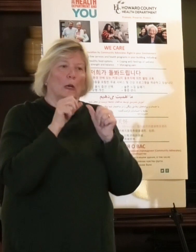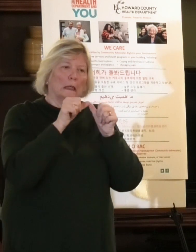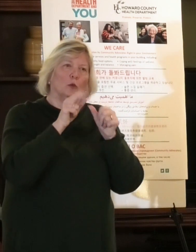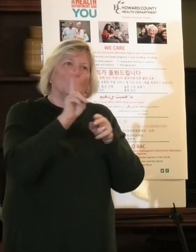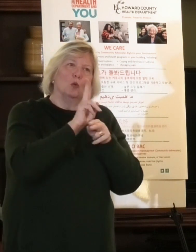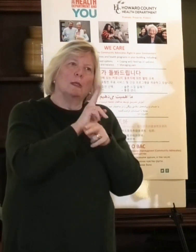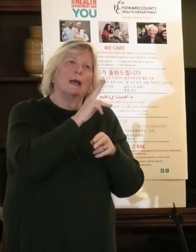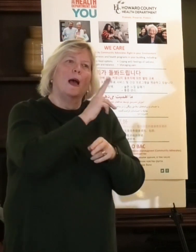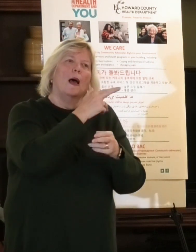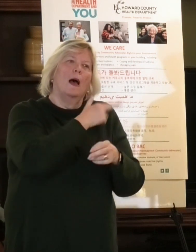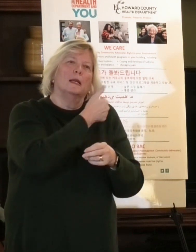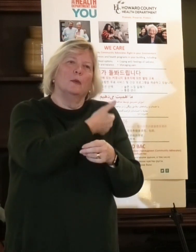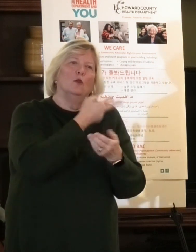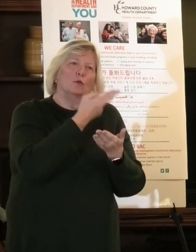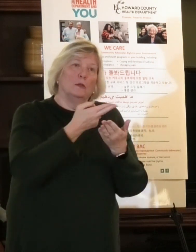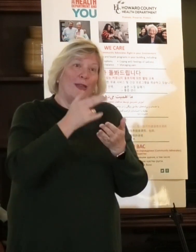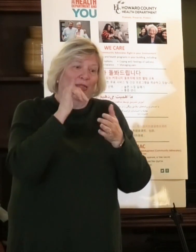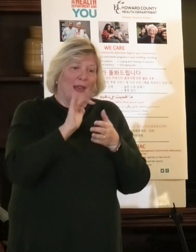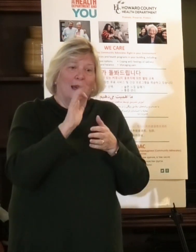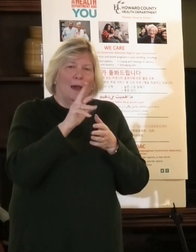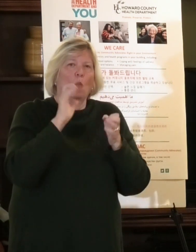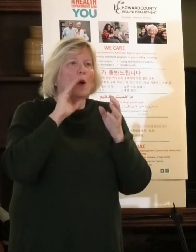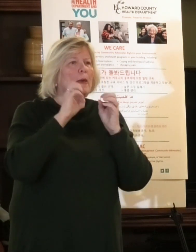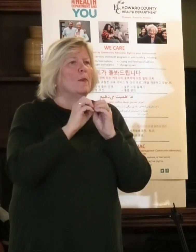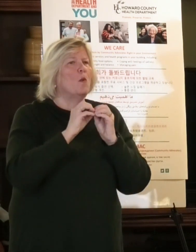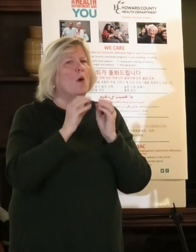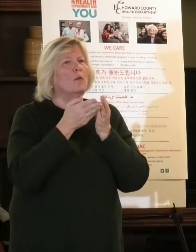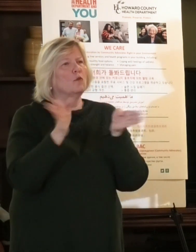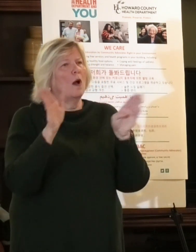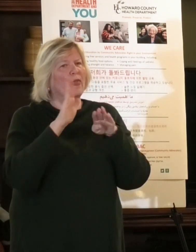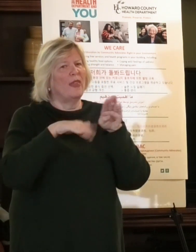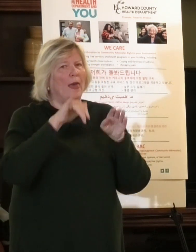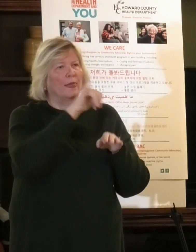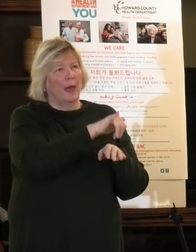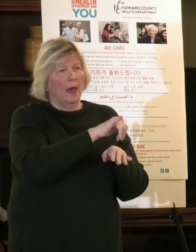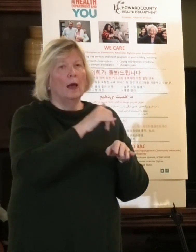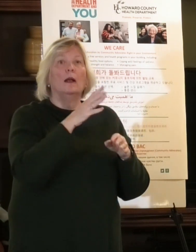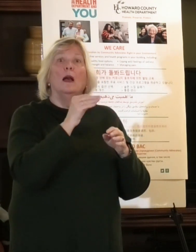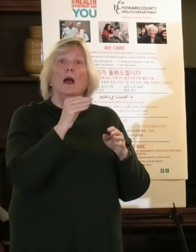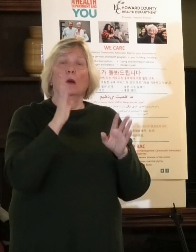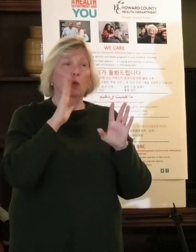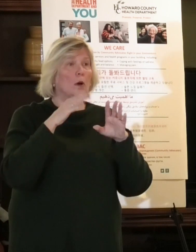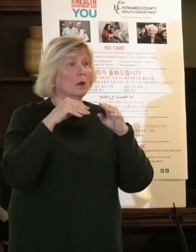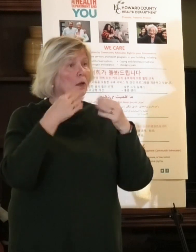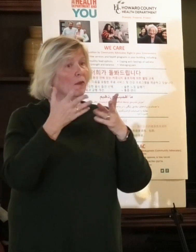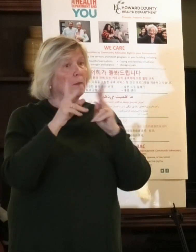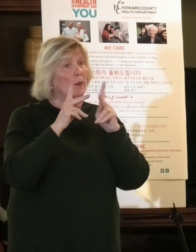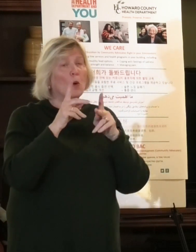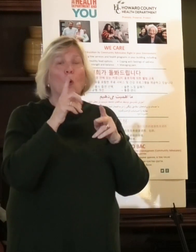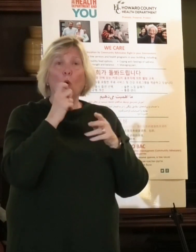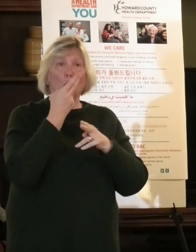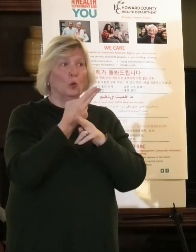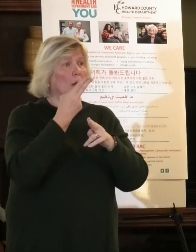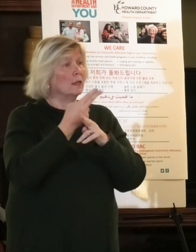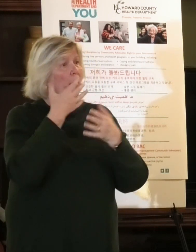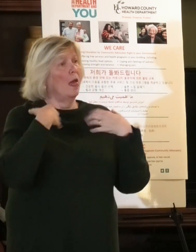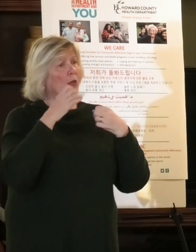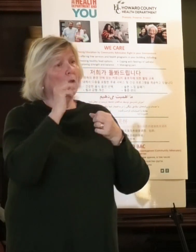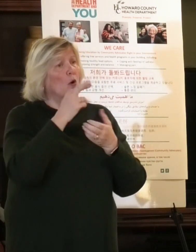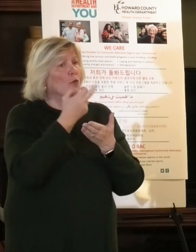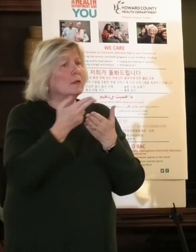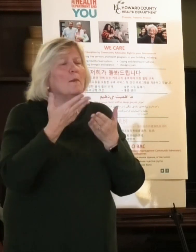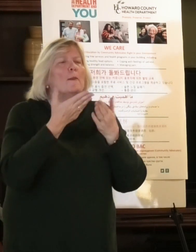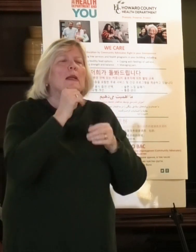utilizing hospital resources. This care will be broader than that and get people who obviously utilize healthcare resources, maybe